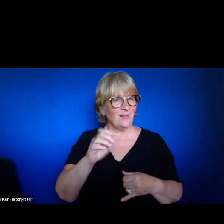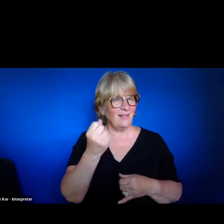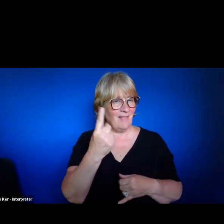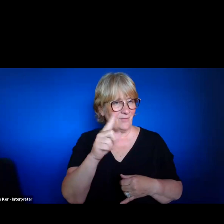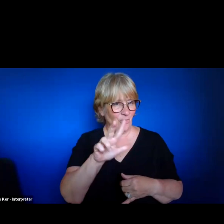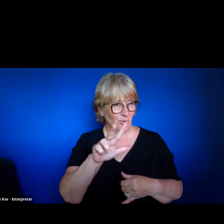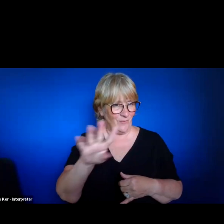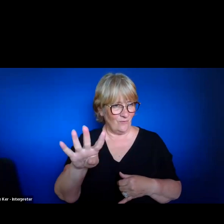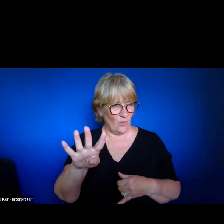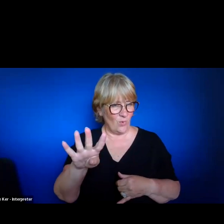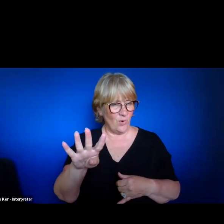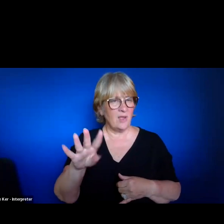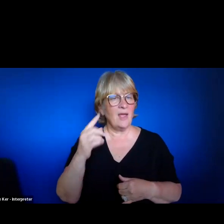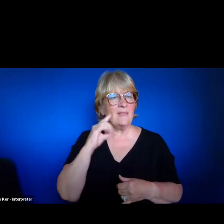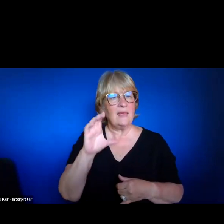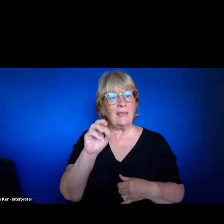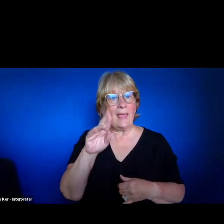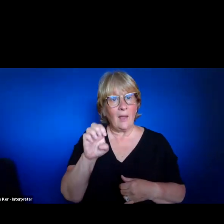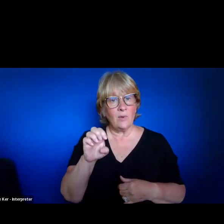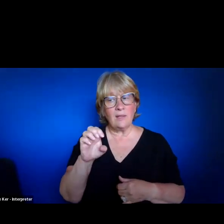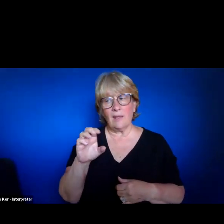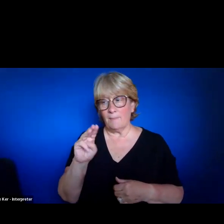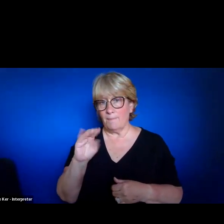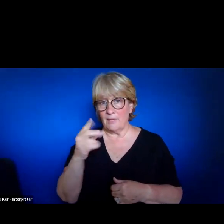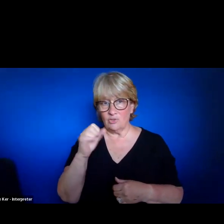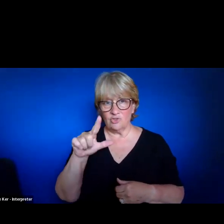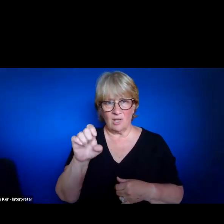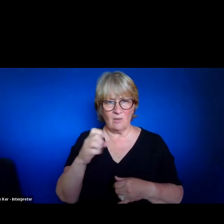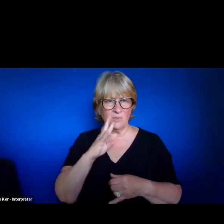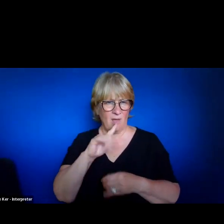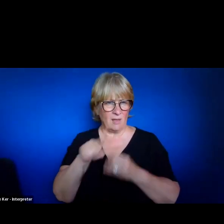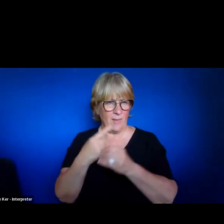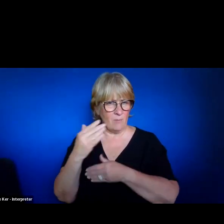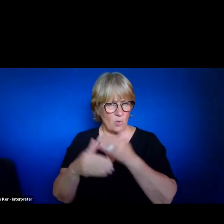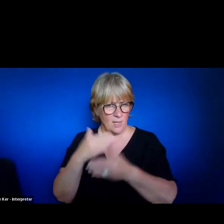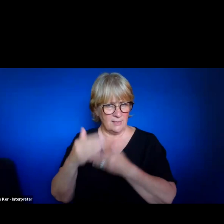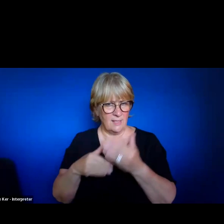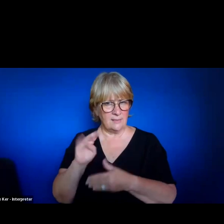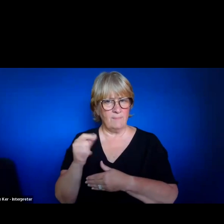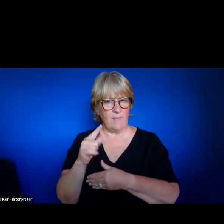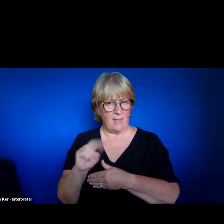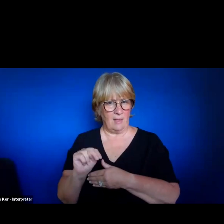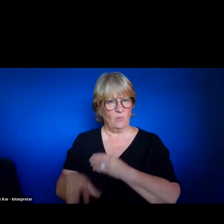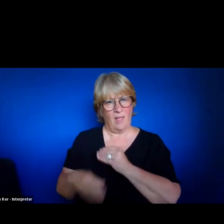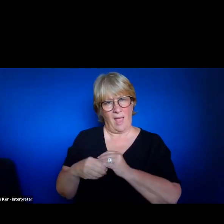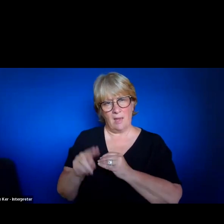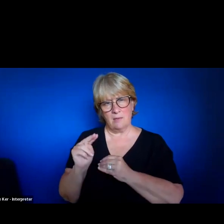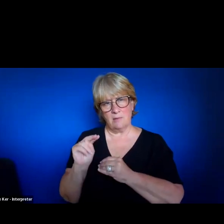I think Carrie and Michelle will kick off to talk a little bit about process, and Megan will add some notes after that.